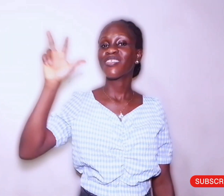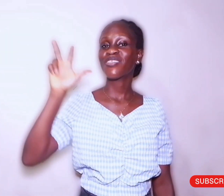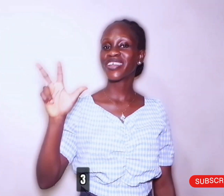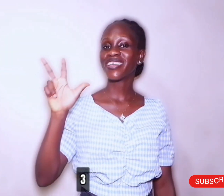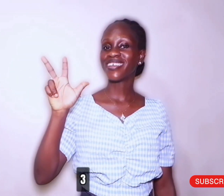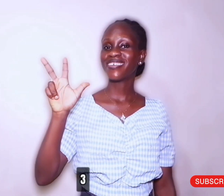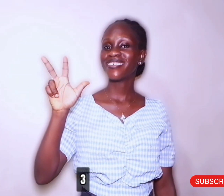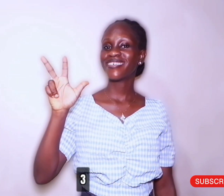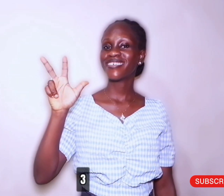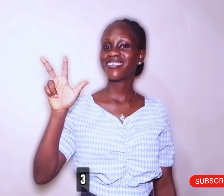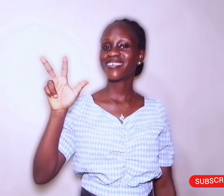3.